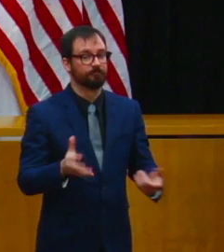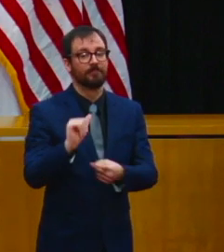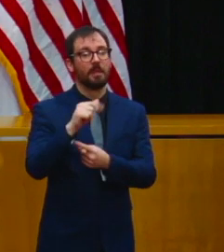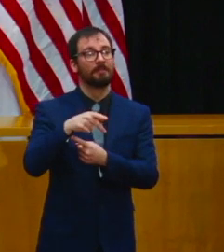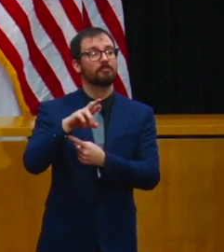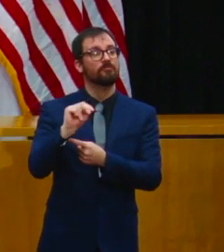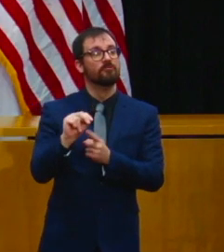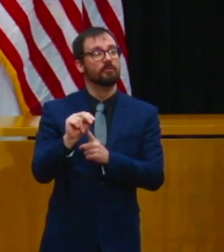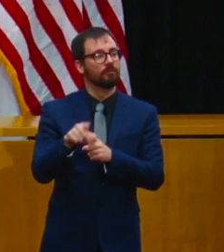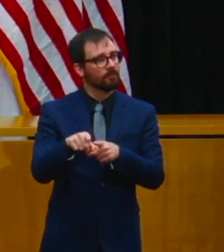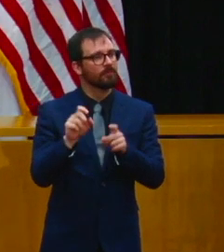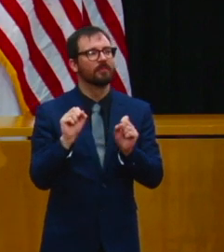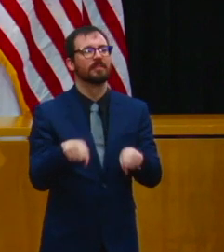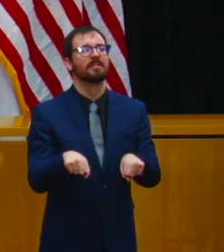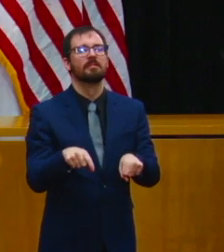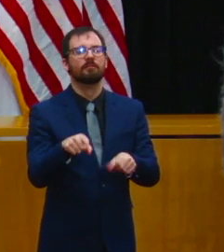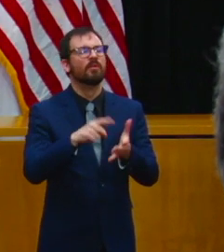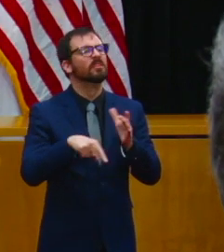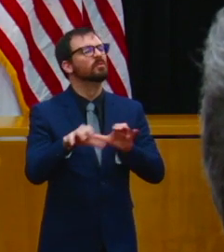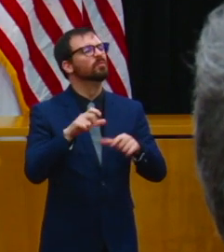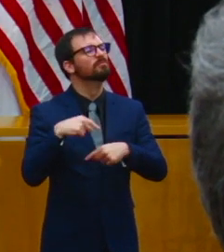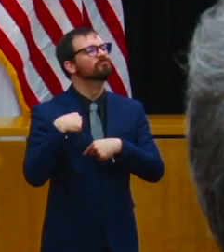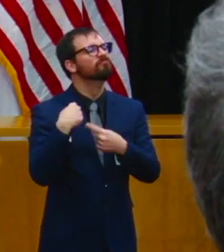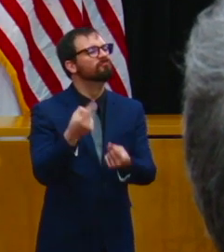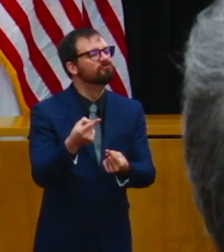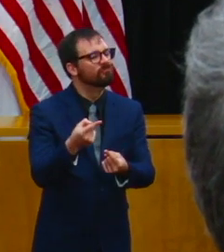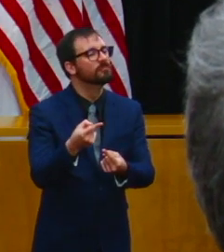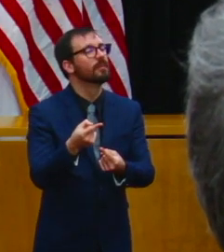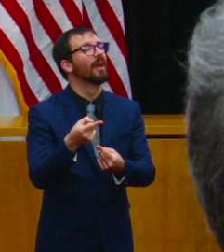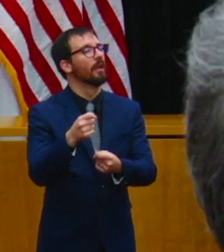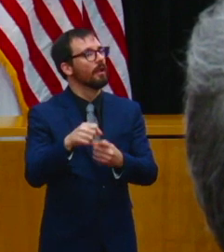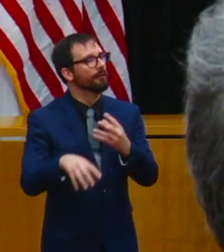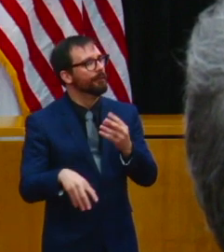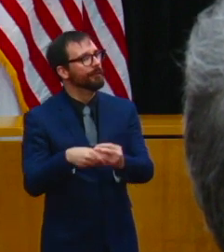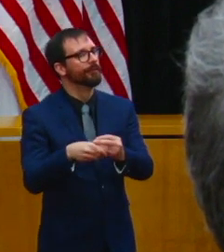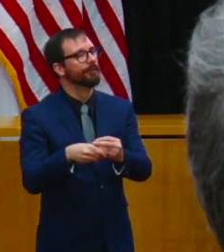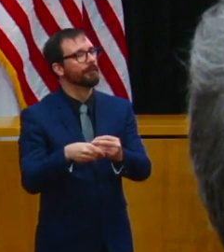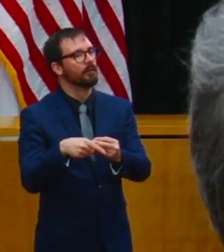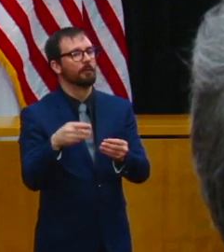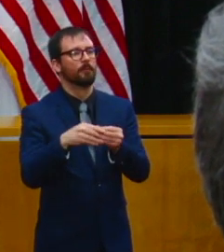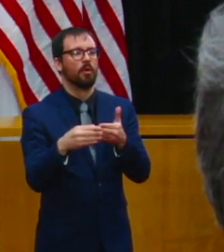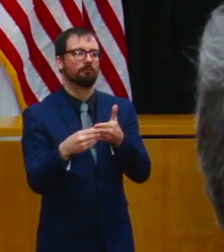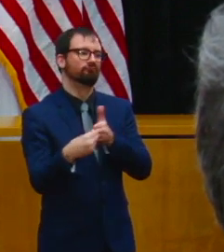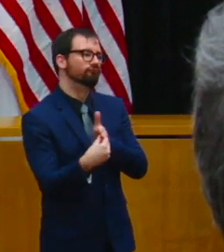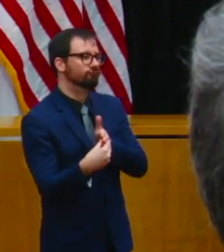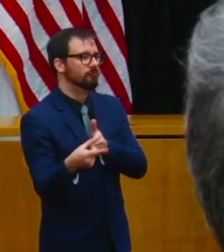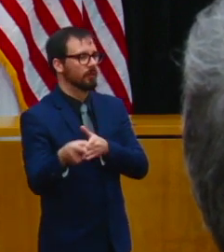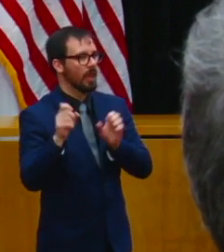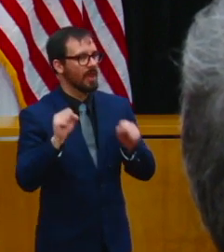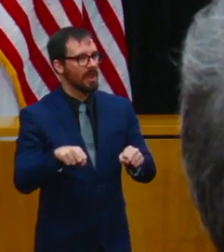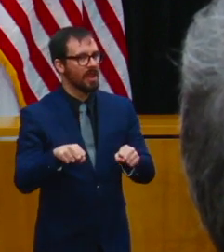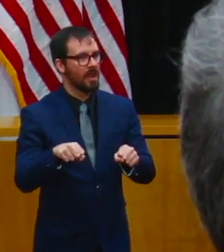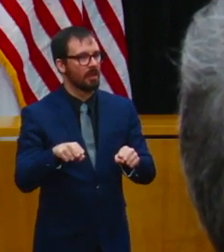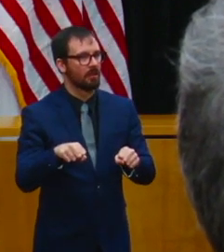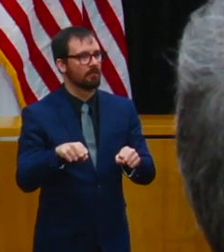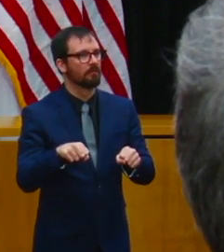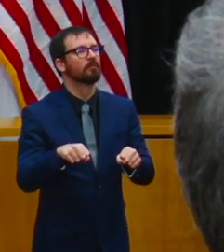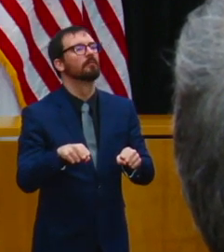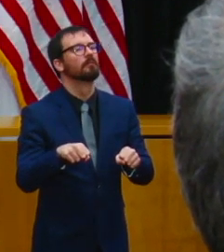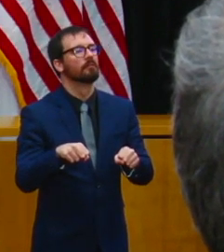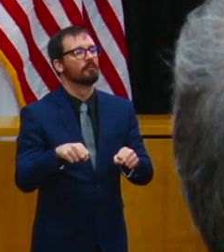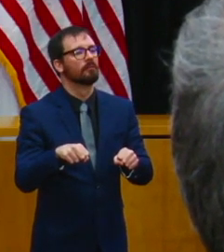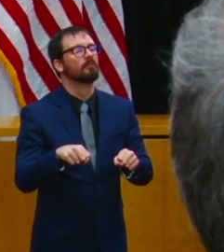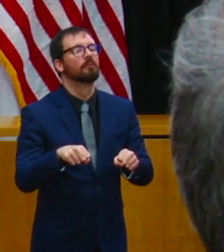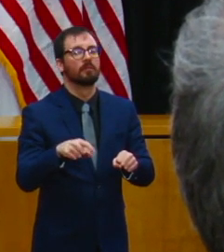authorizes APRNs who have at least 2 years of supervised practice experience to prescribe without physician